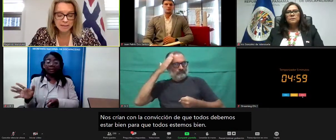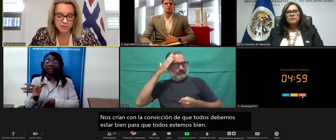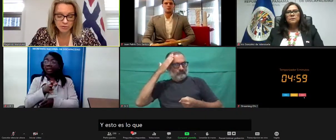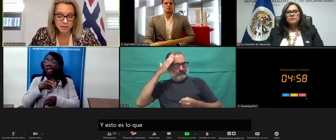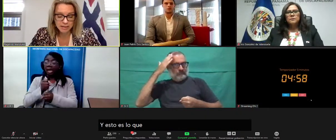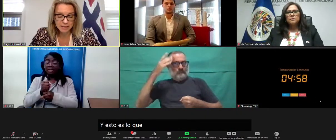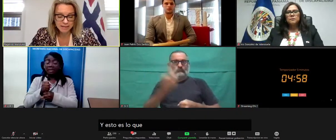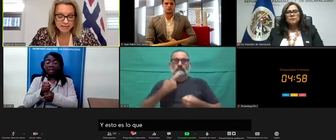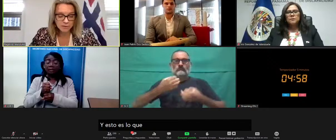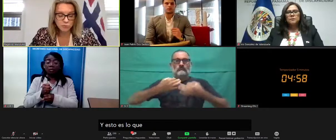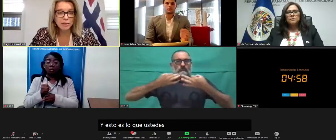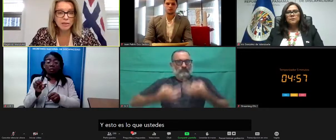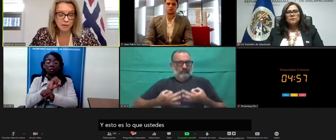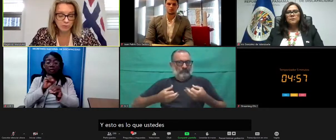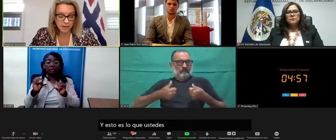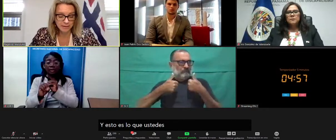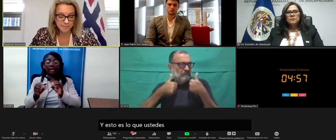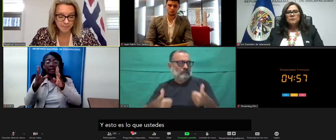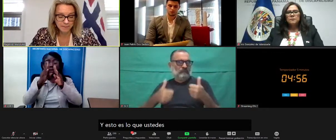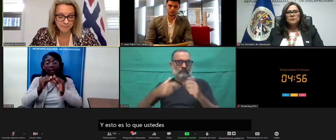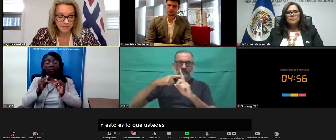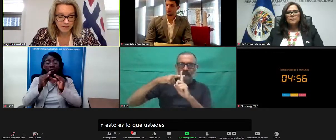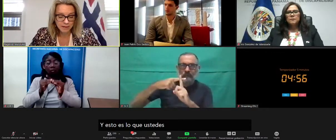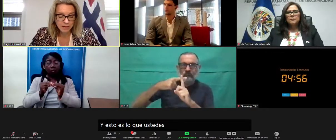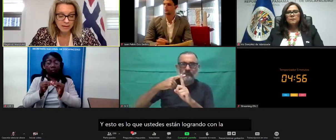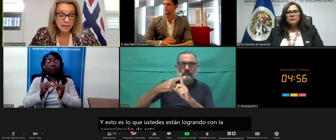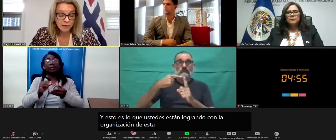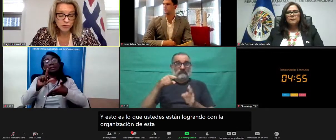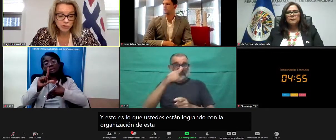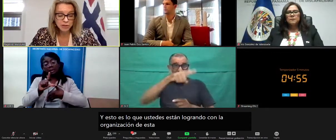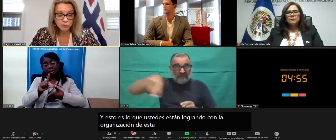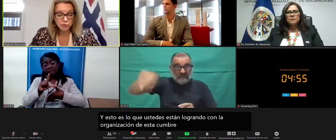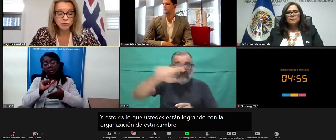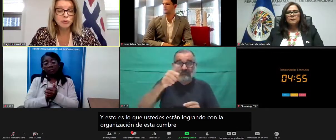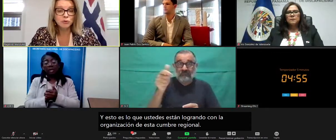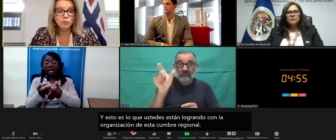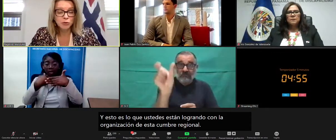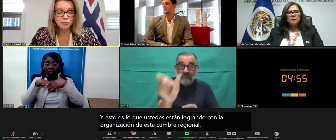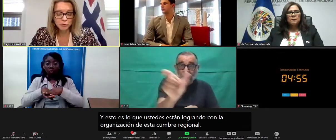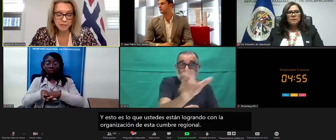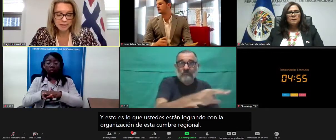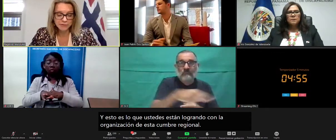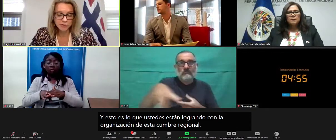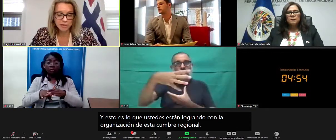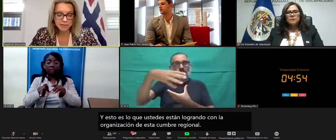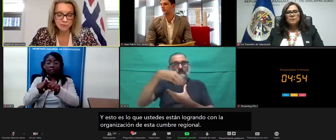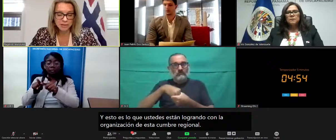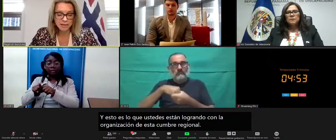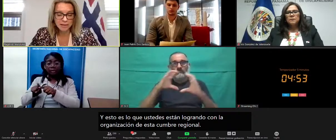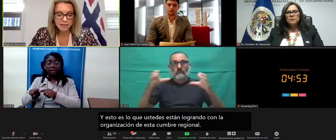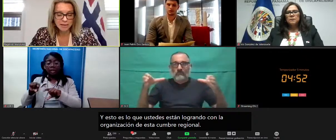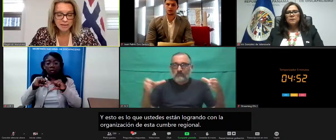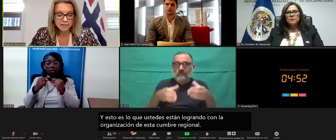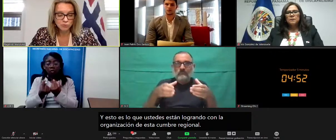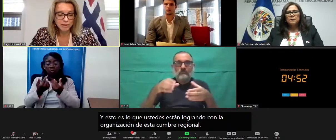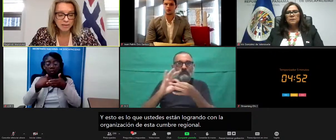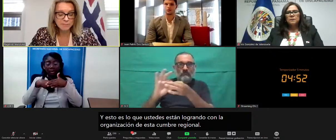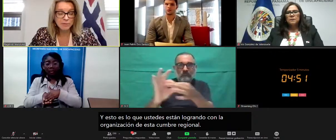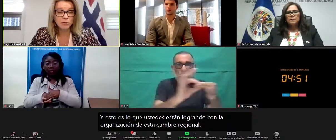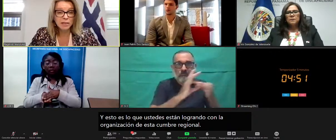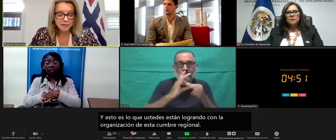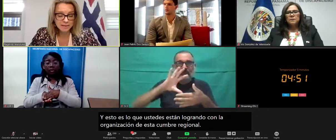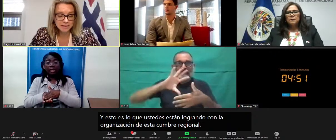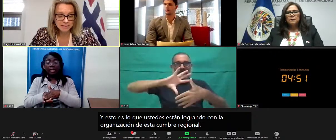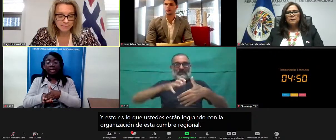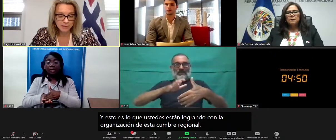this is what you're doing with the organization of this regional summit the organization of all of the